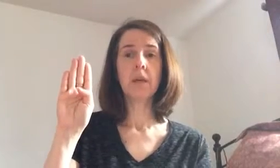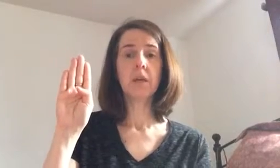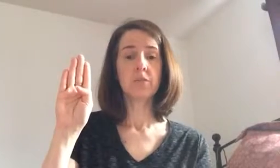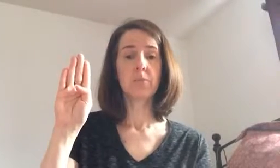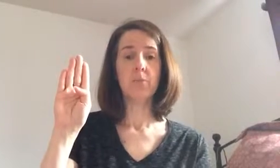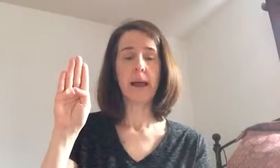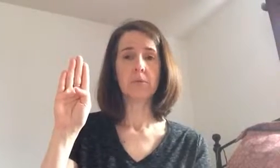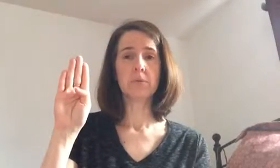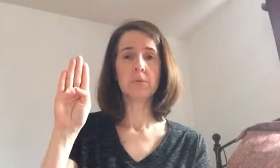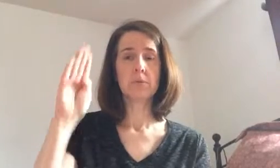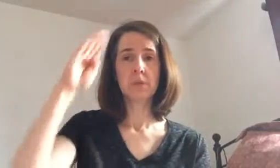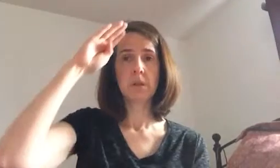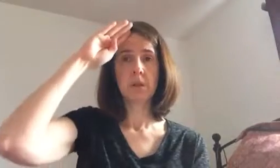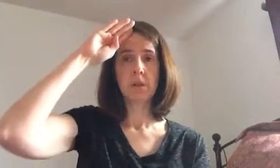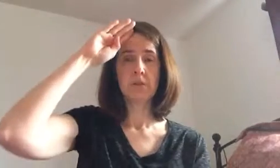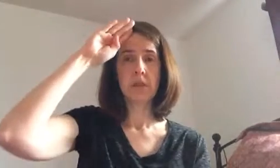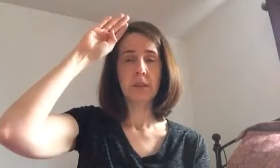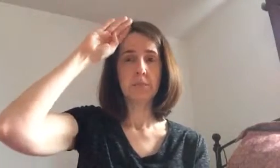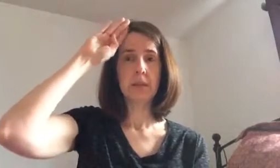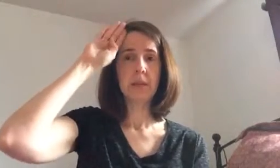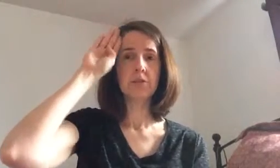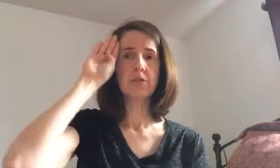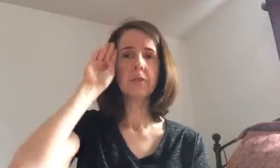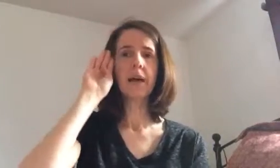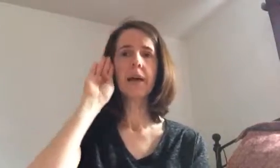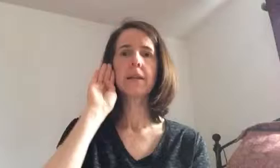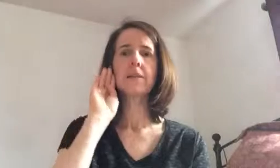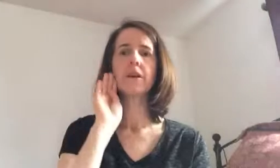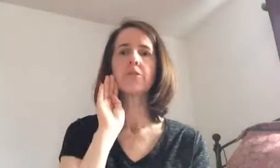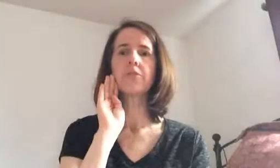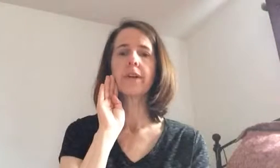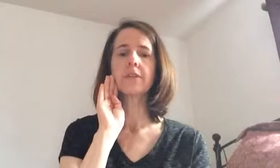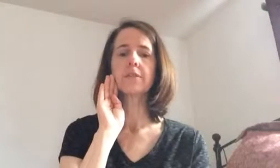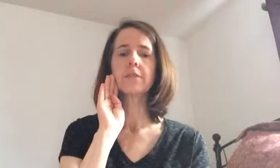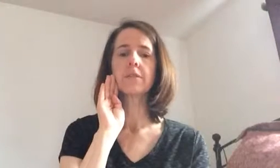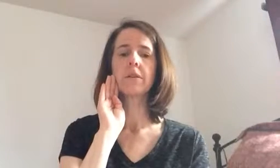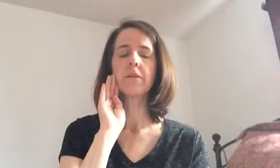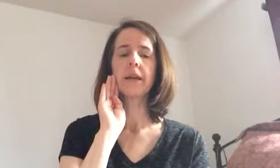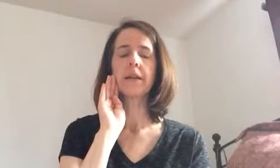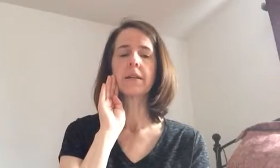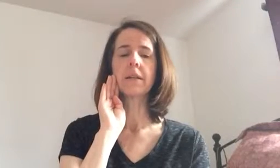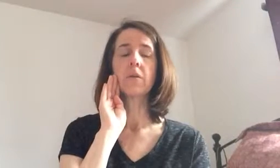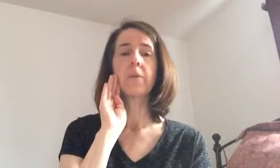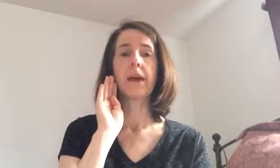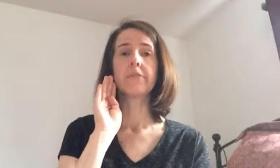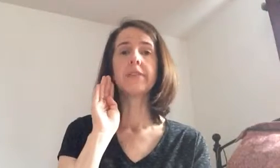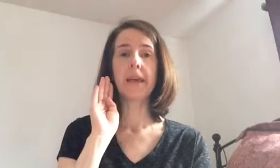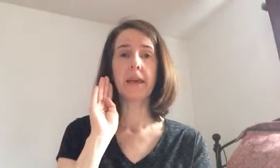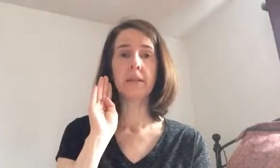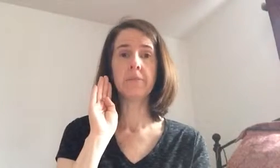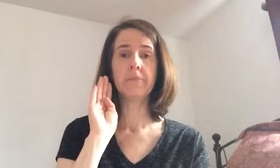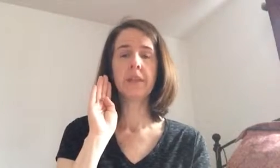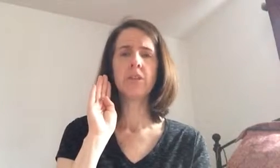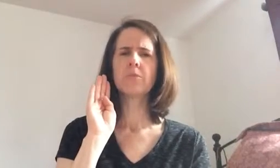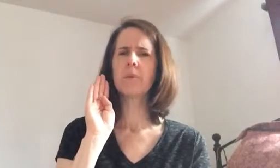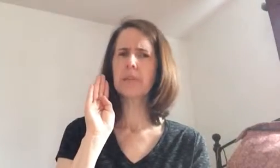is brown. Take the B and just slide it down your face. All right, we have tan. Do you remember the